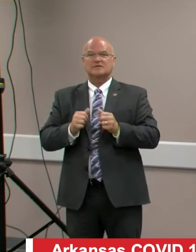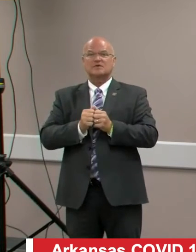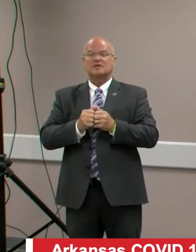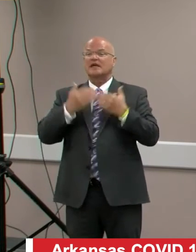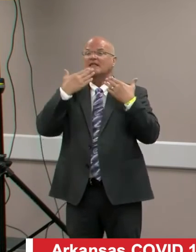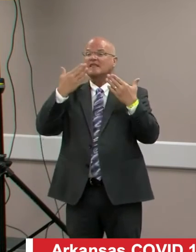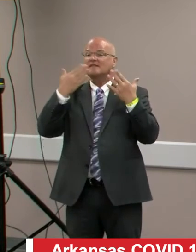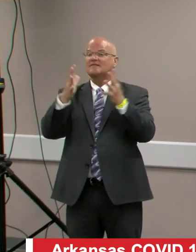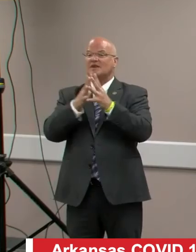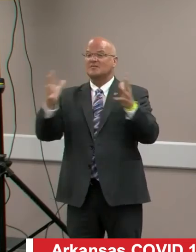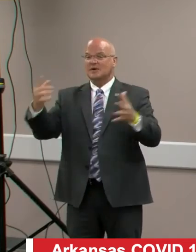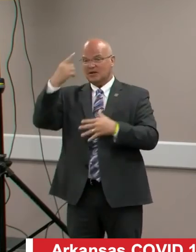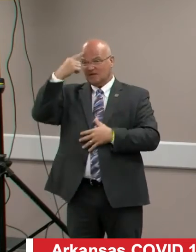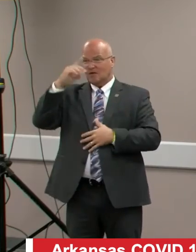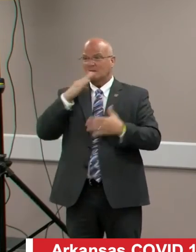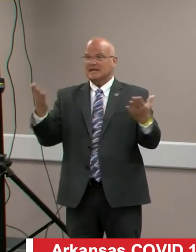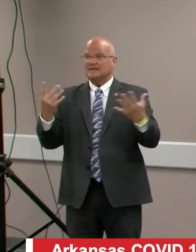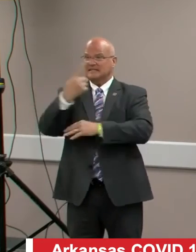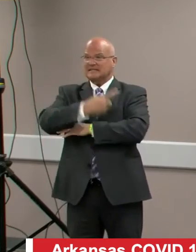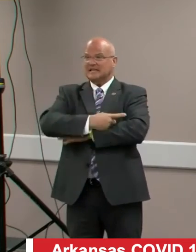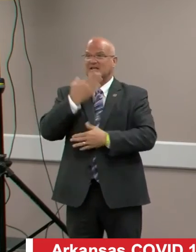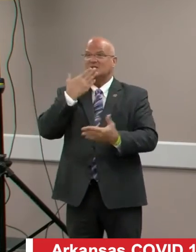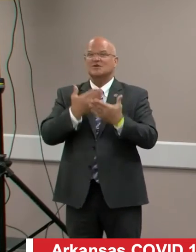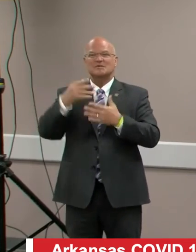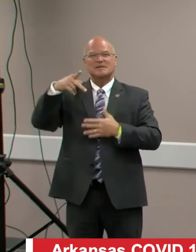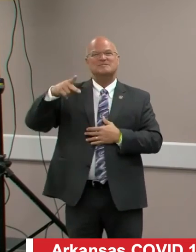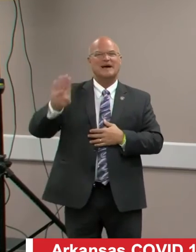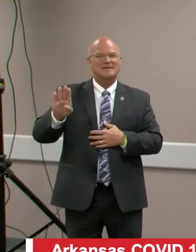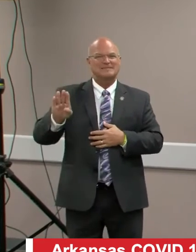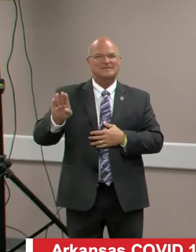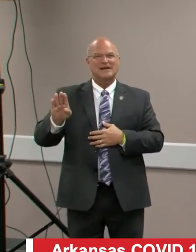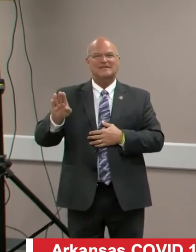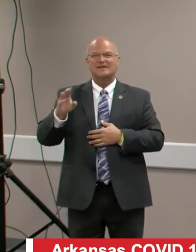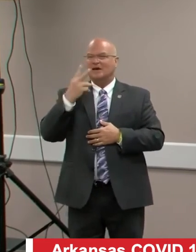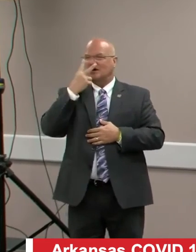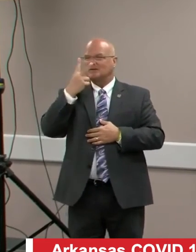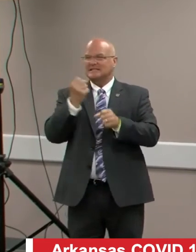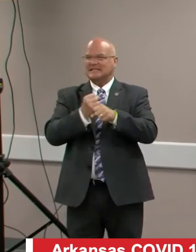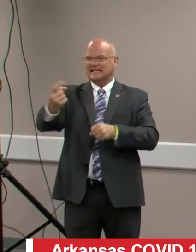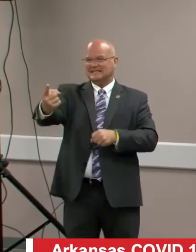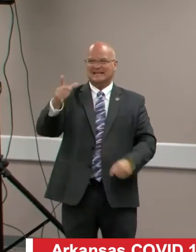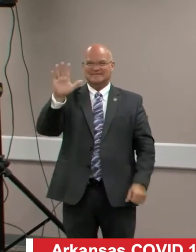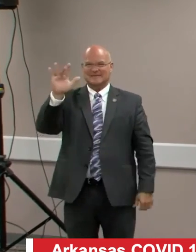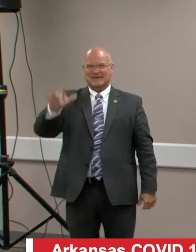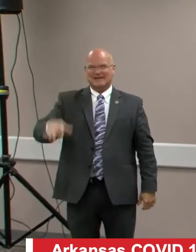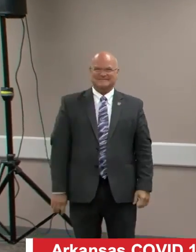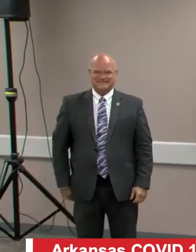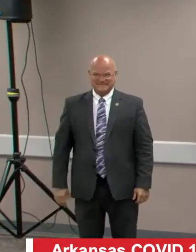thank you all very much for being here today. It's good to be in Pine Bluff. Mayor, we'll see you next time.